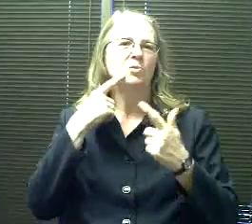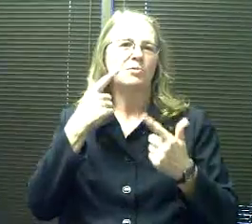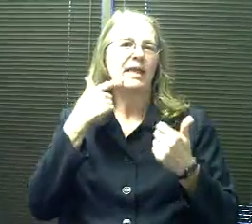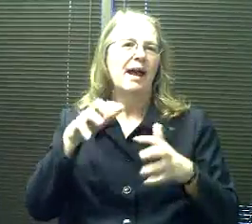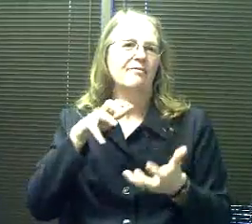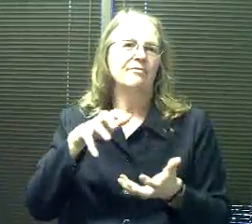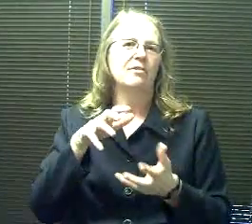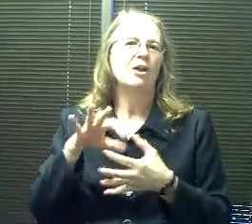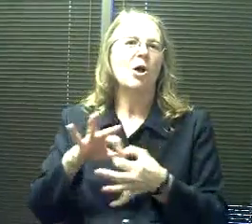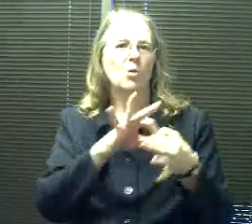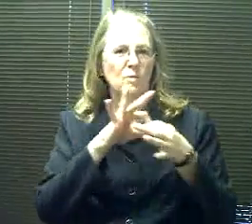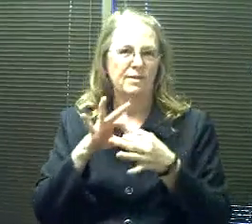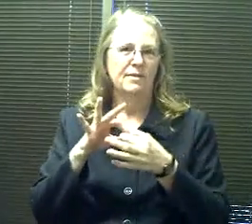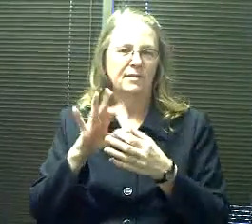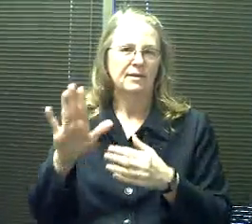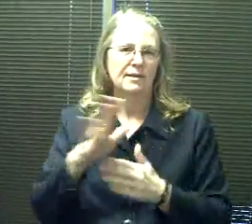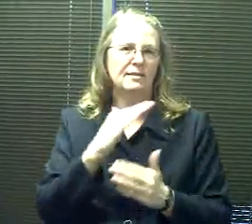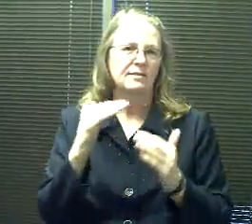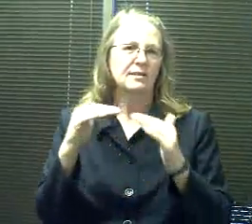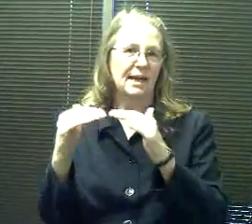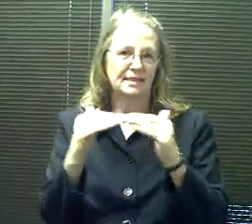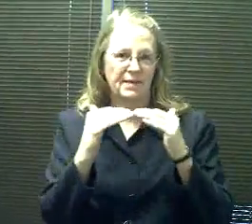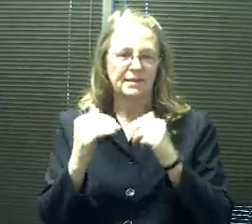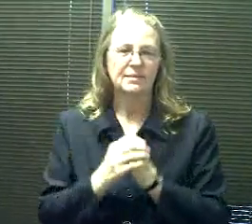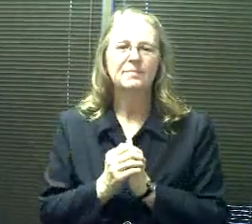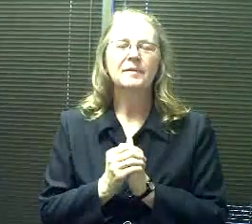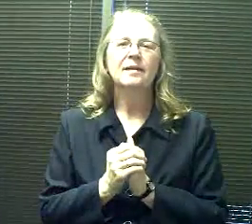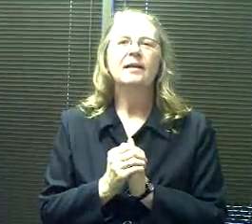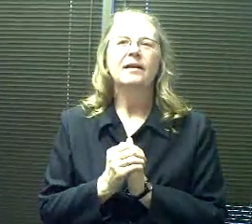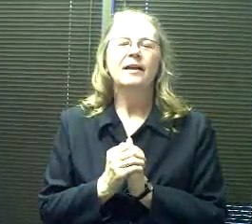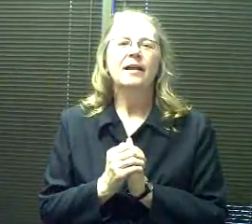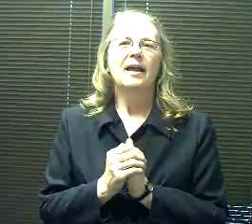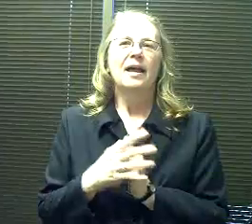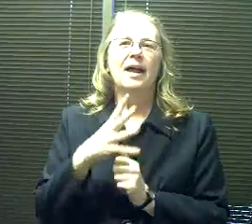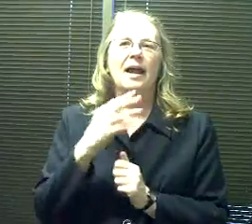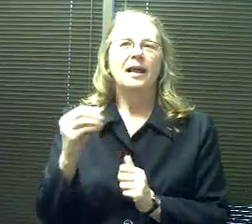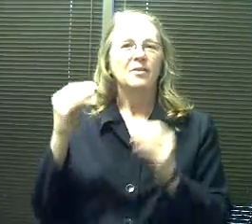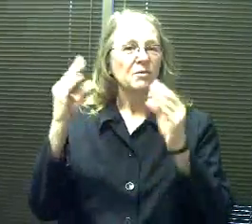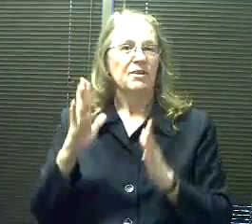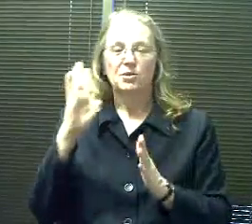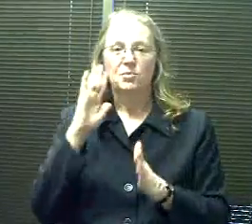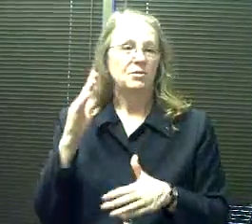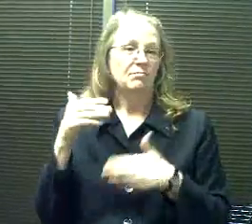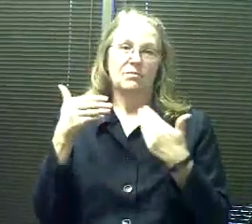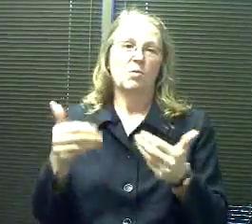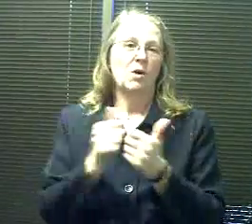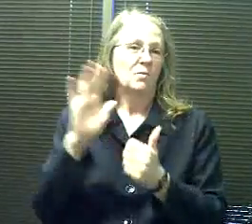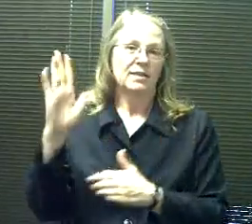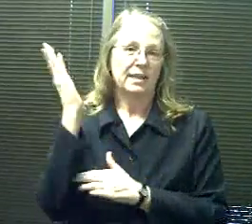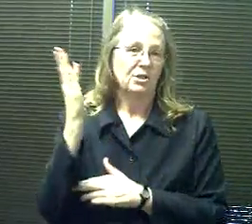to laugh along with his classmates, and the professor would go on with his